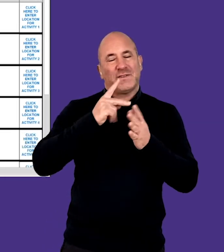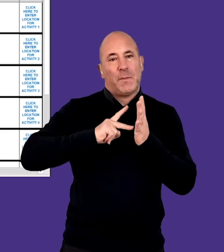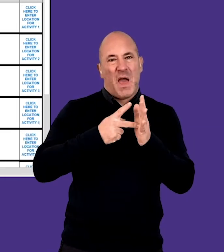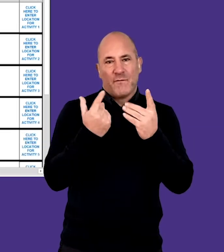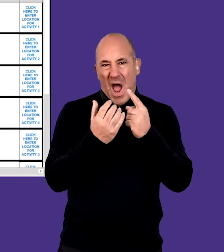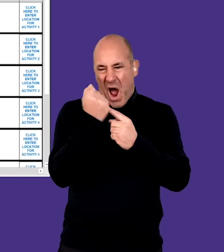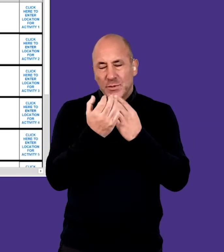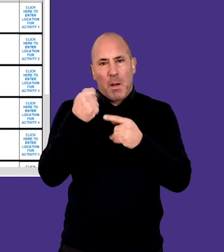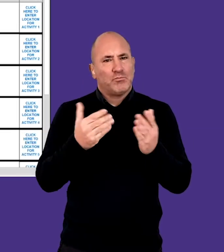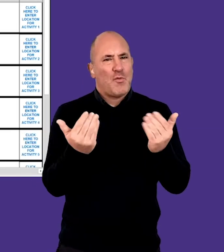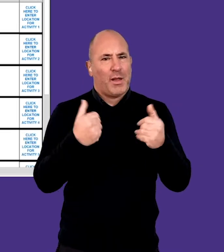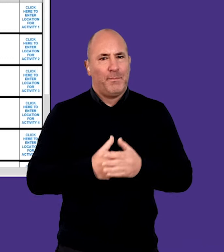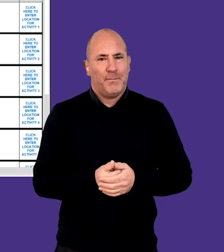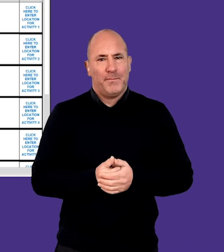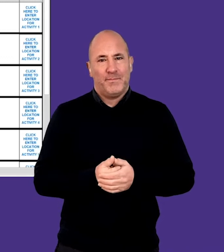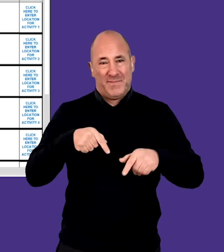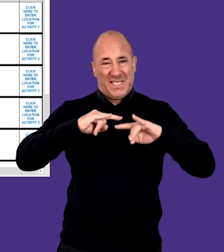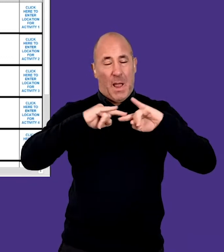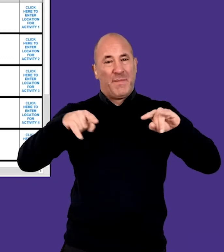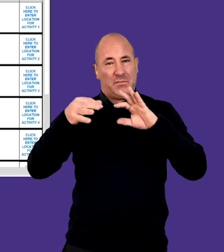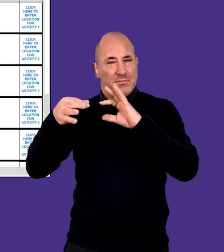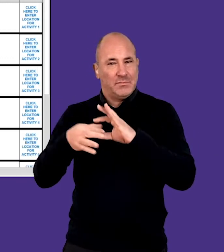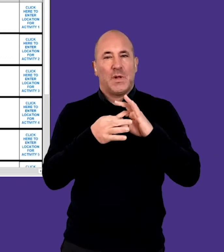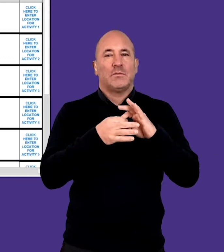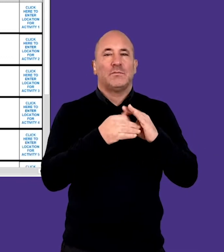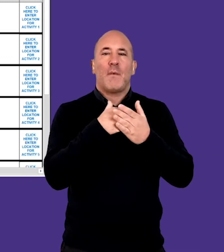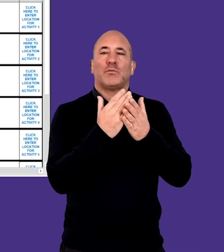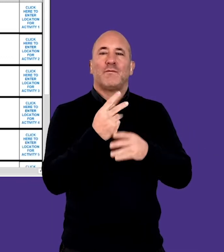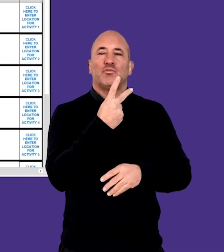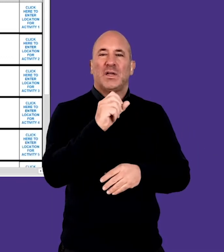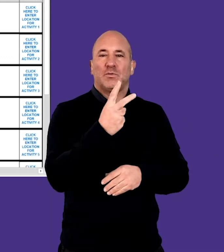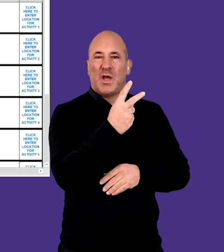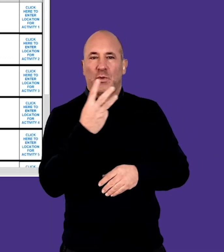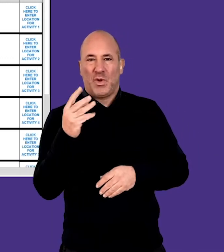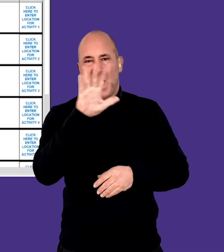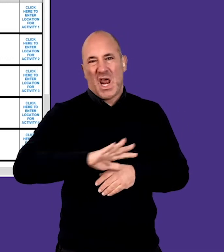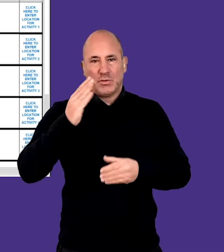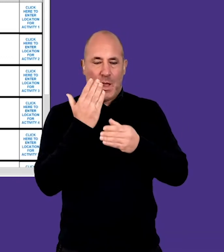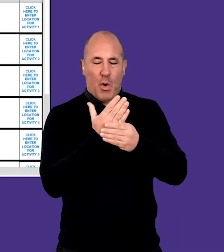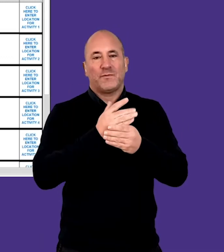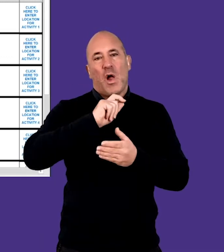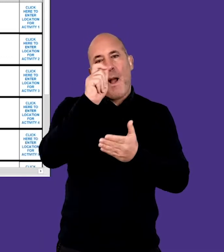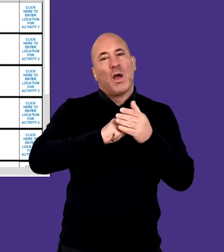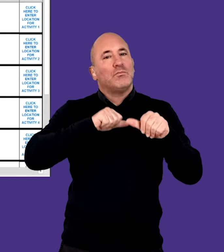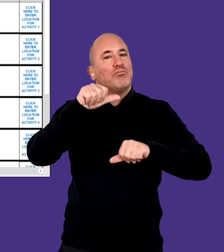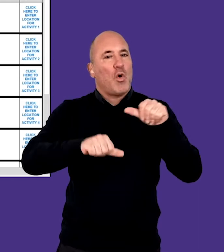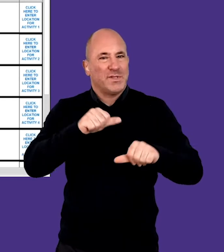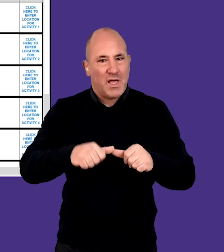the Activity Plan for Outcomes. This template is a component of the 2023 National Portfolio